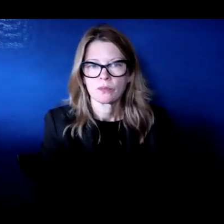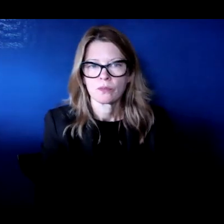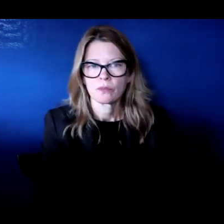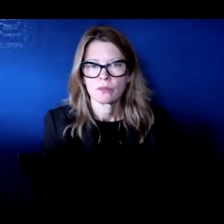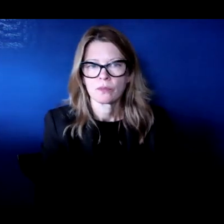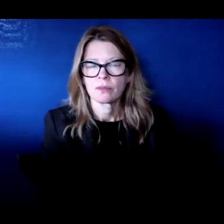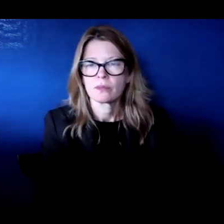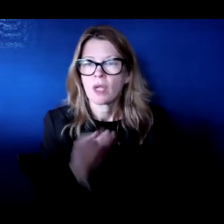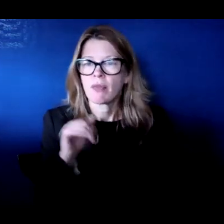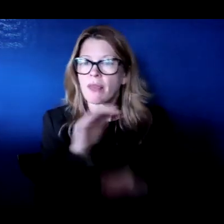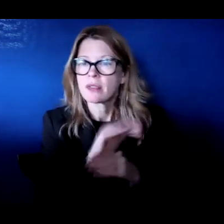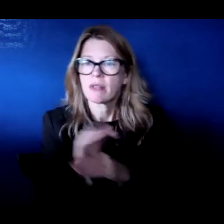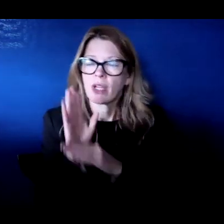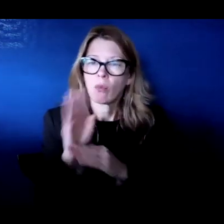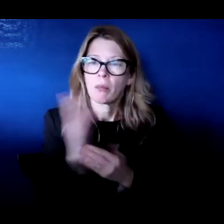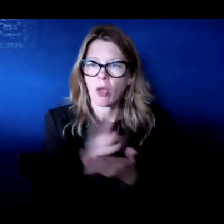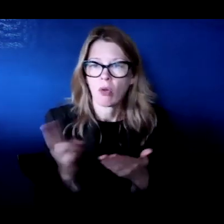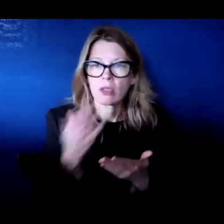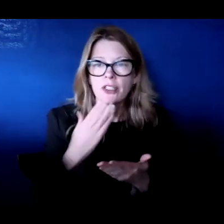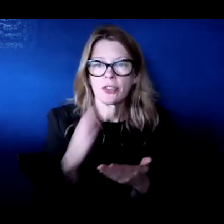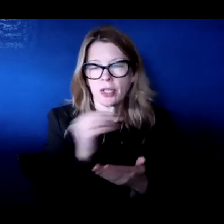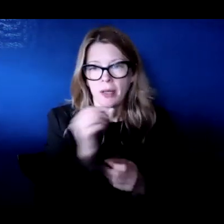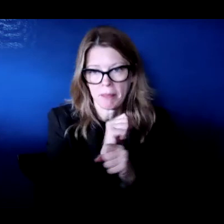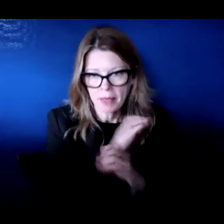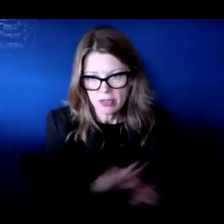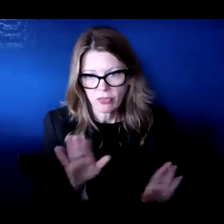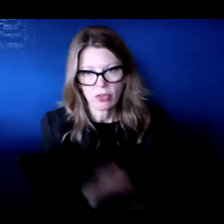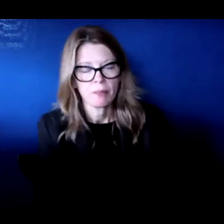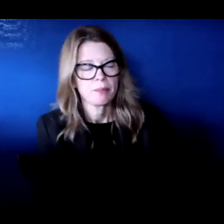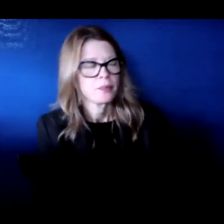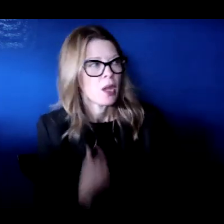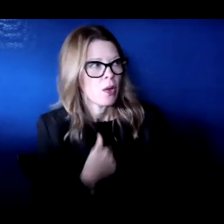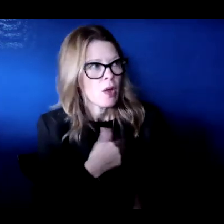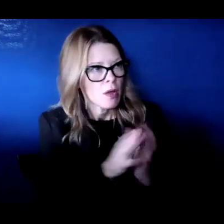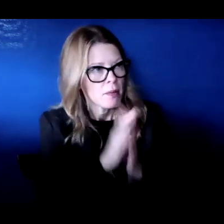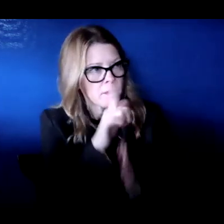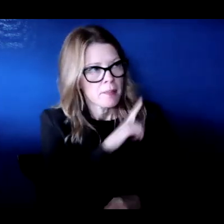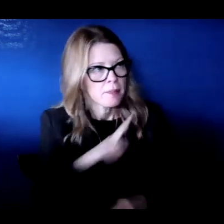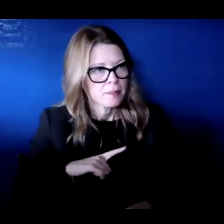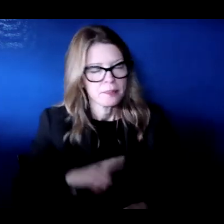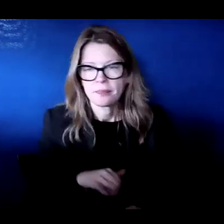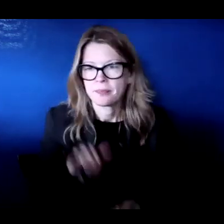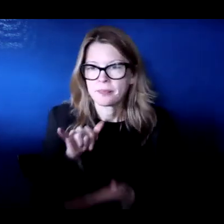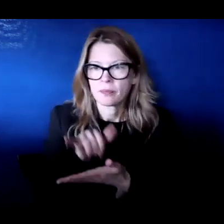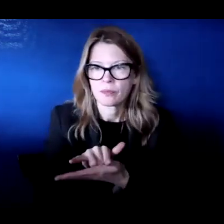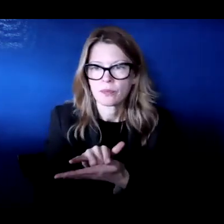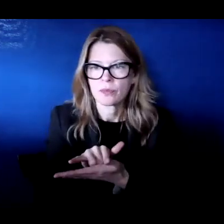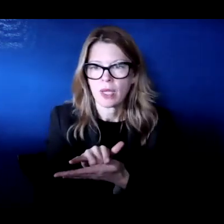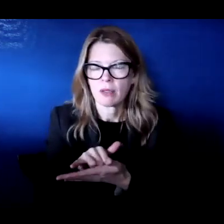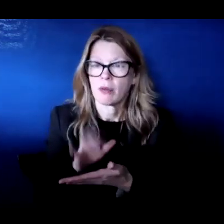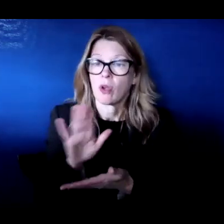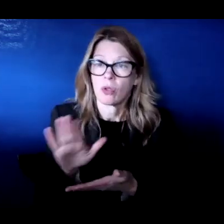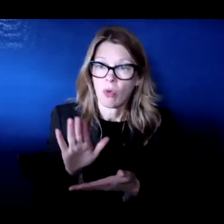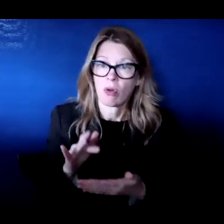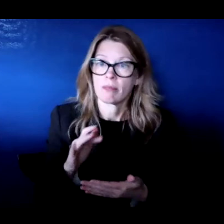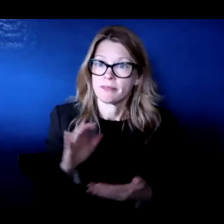That this evening may be holy, good, and peaceful, we entreat you, O Lord. That your holy